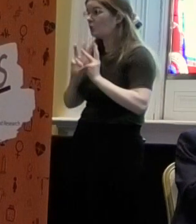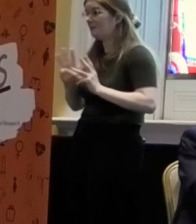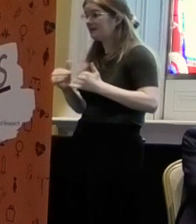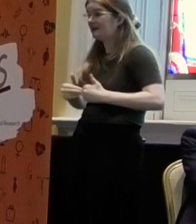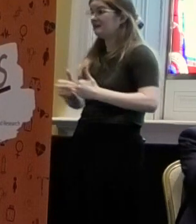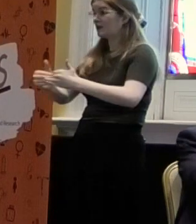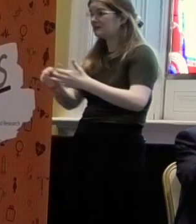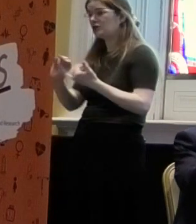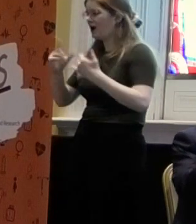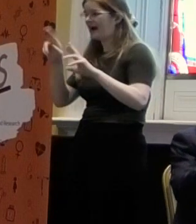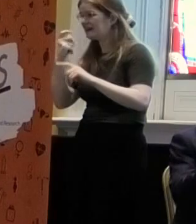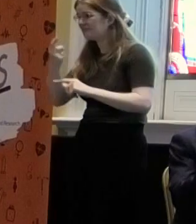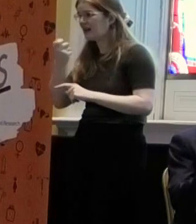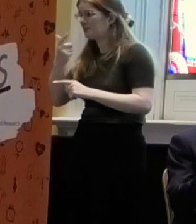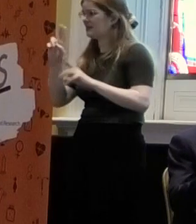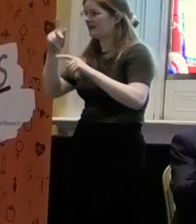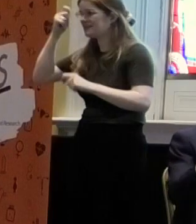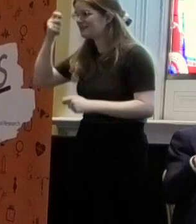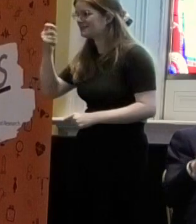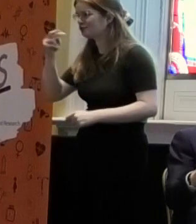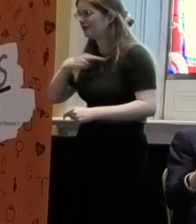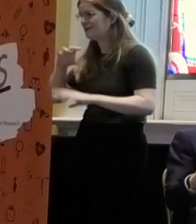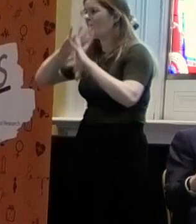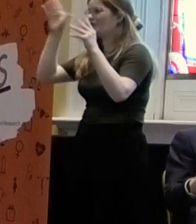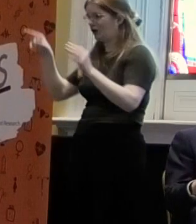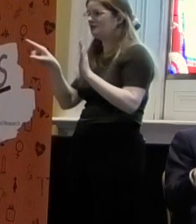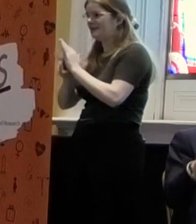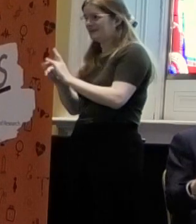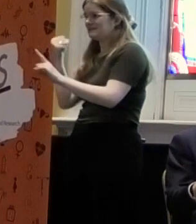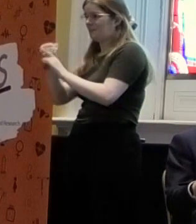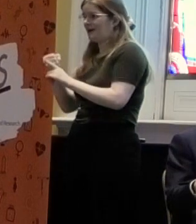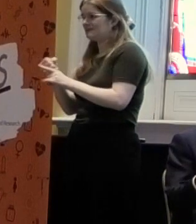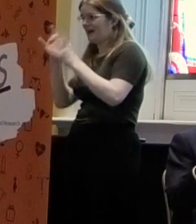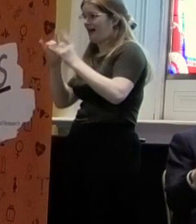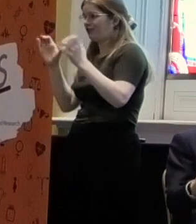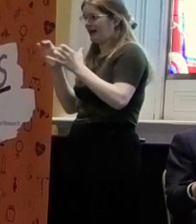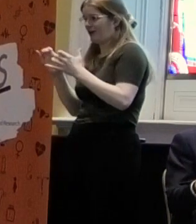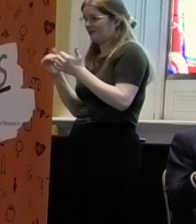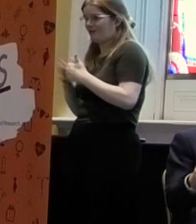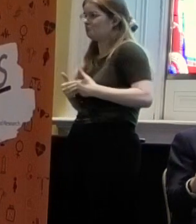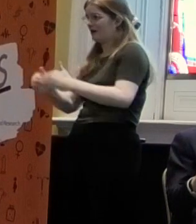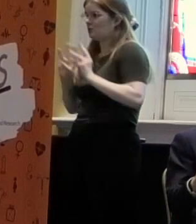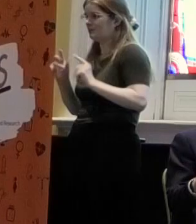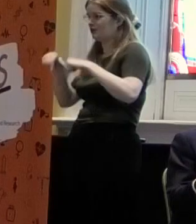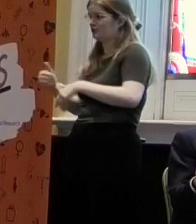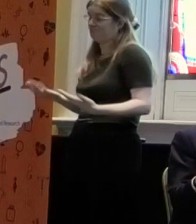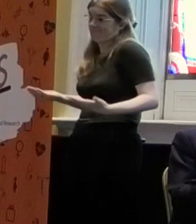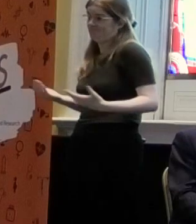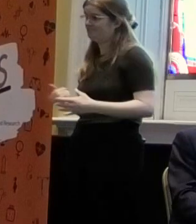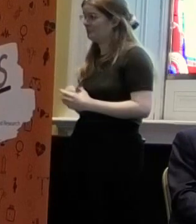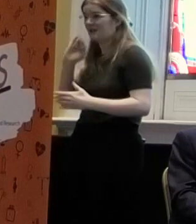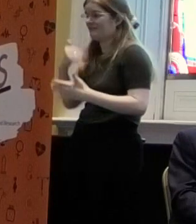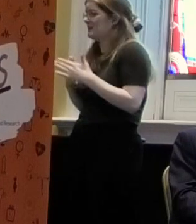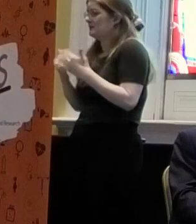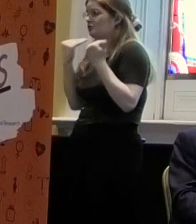research has actually negatively impacted on the healthcare of women and their babies. Absolutely. Because of